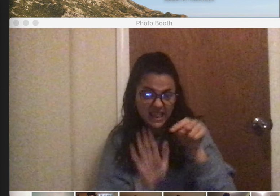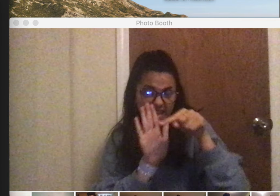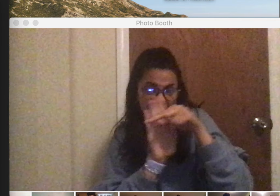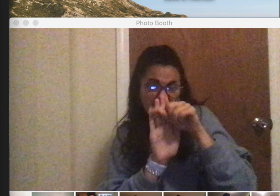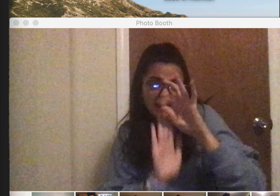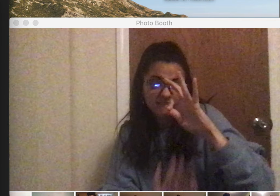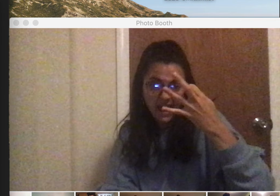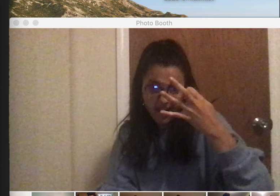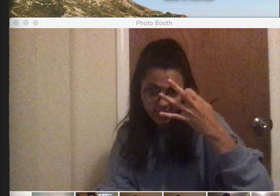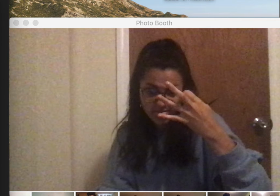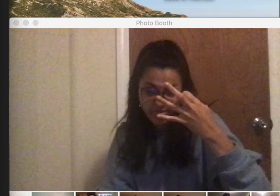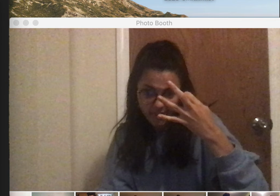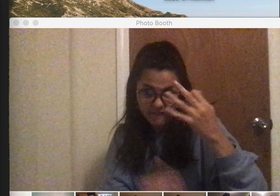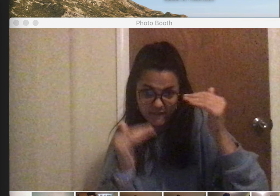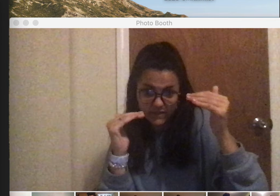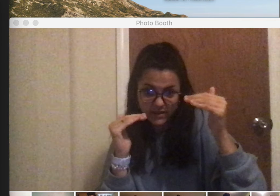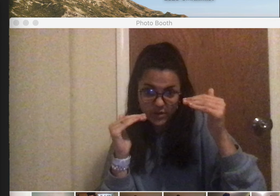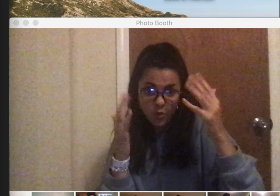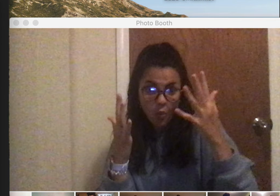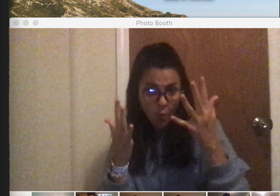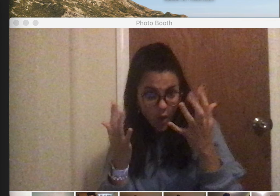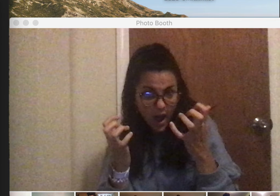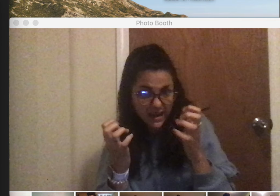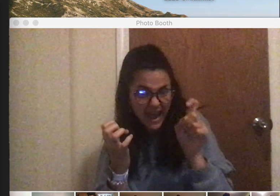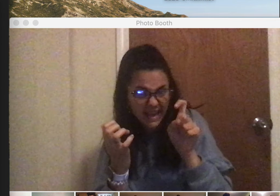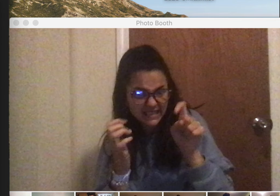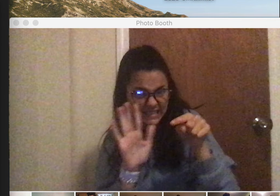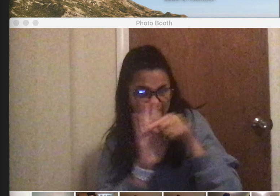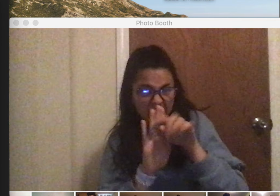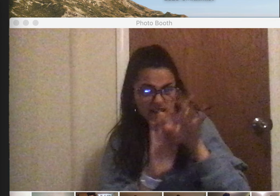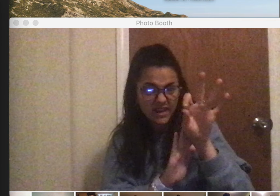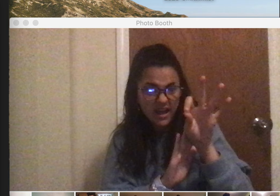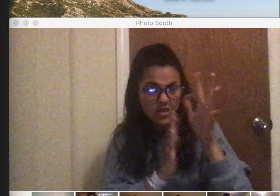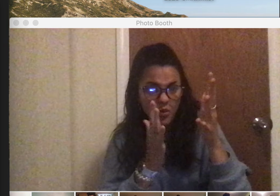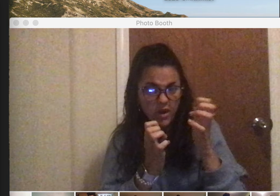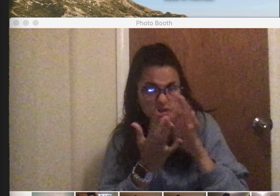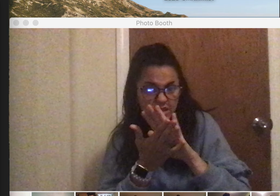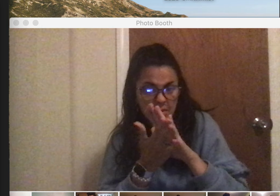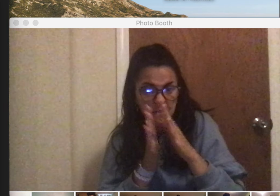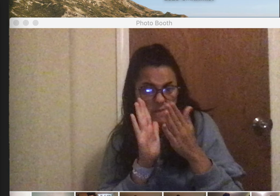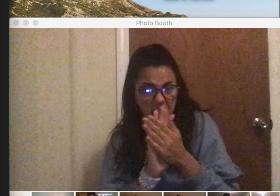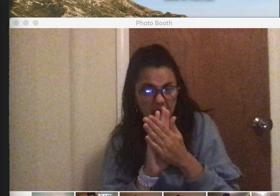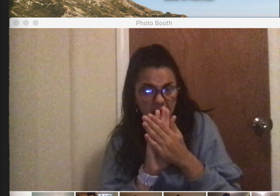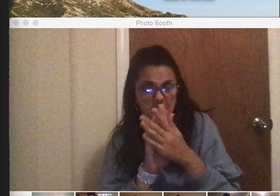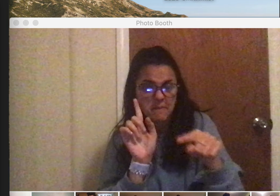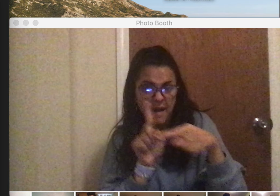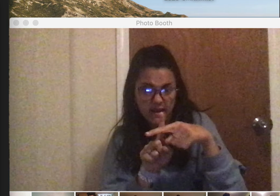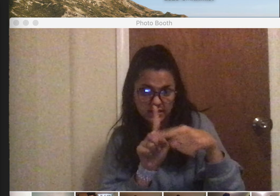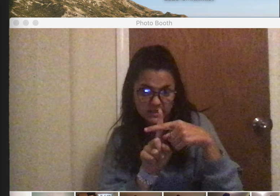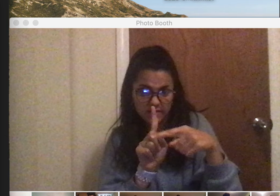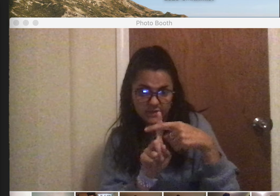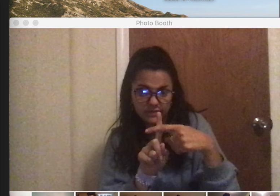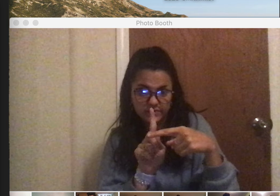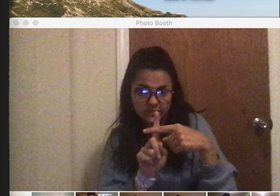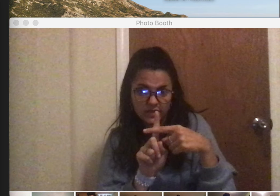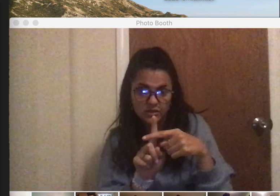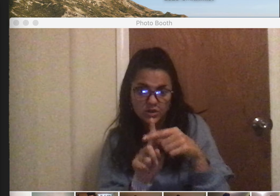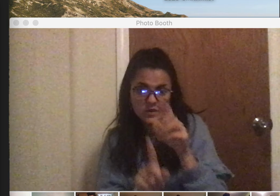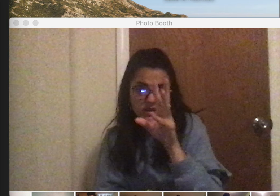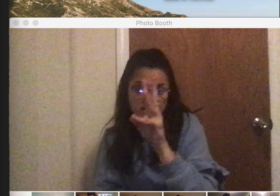Now make it positive. So this is going to have to move. So 64 over x to the